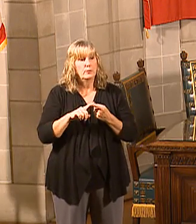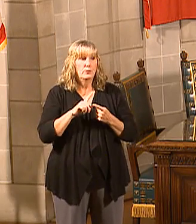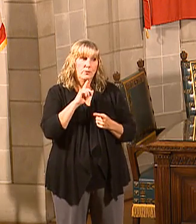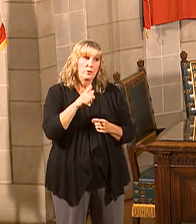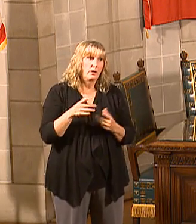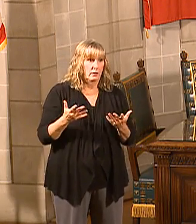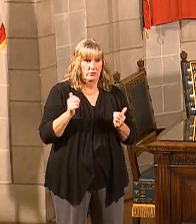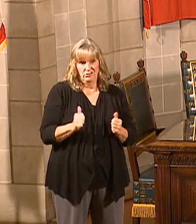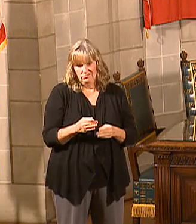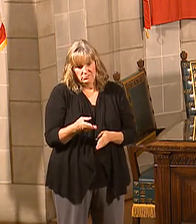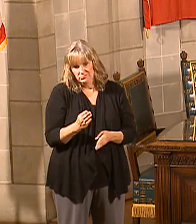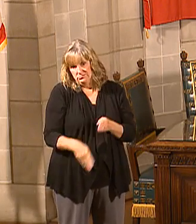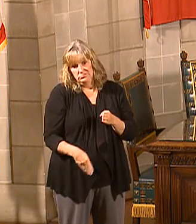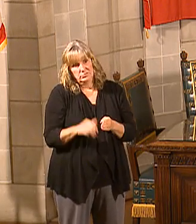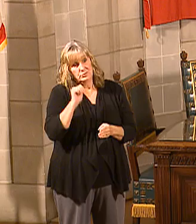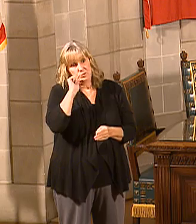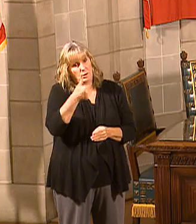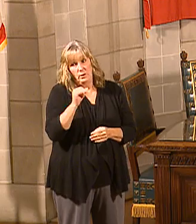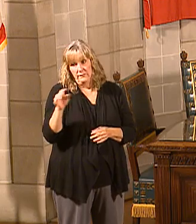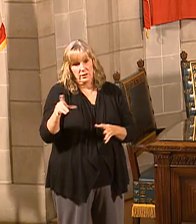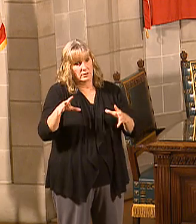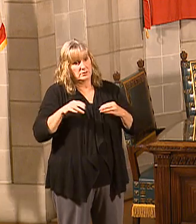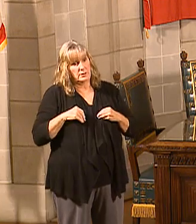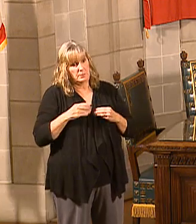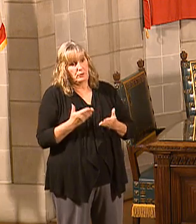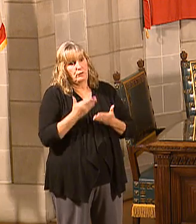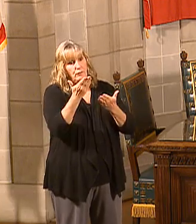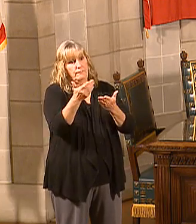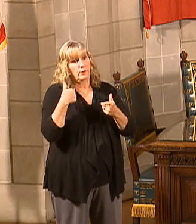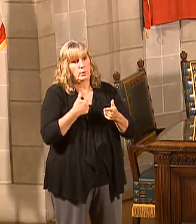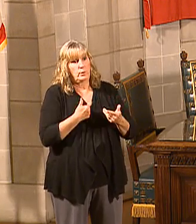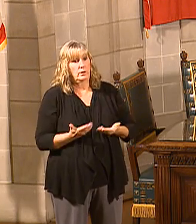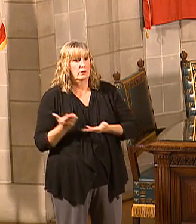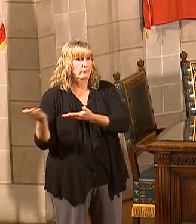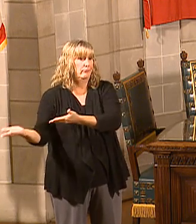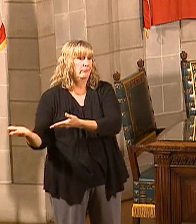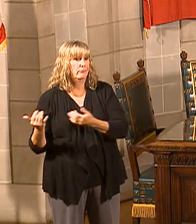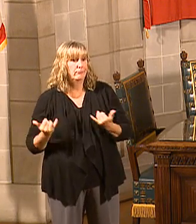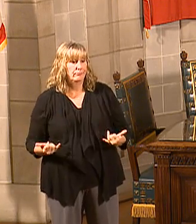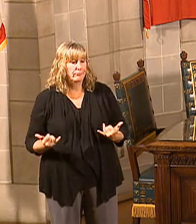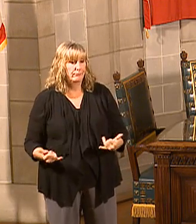we could get this done tomorrow if they would just accept the offer we put on the table.